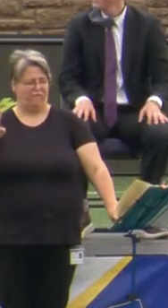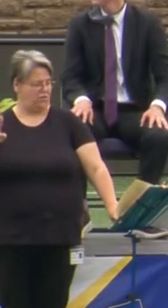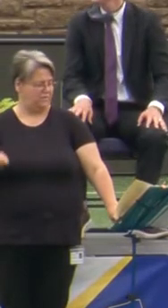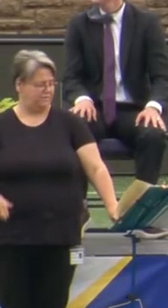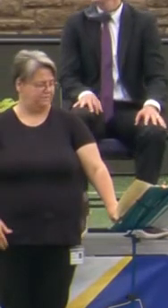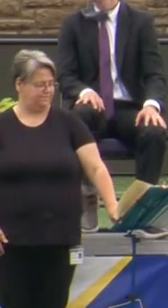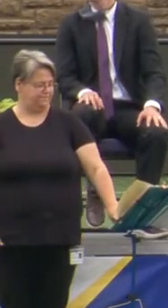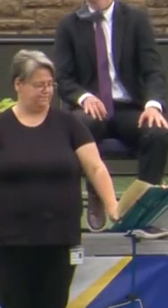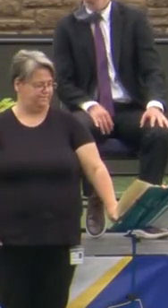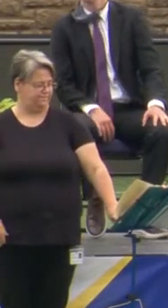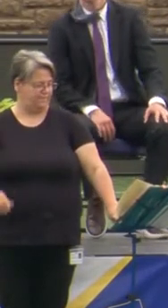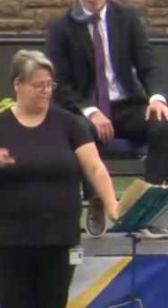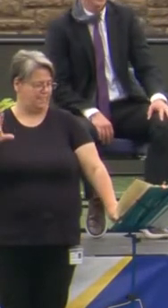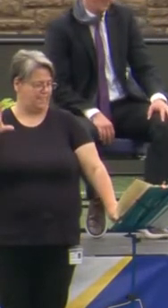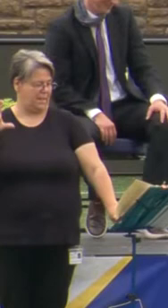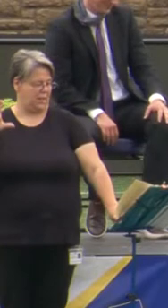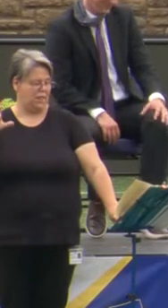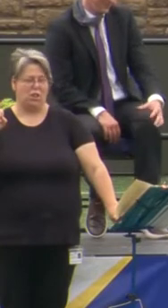Louis Siahan.